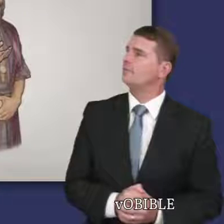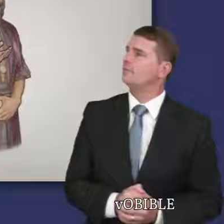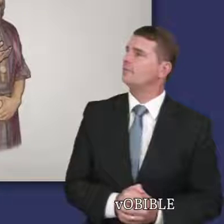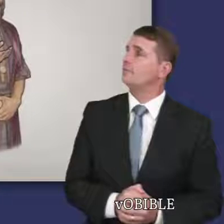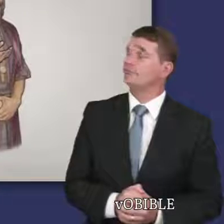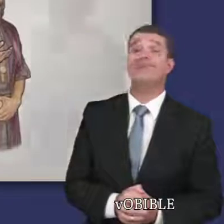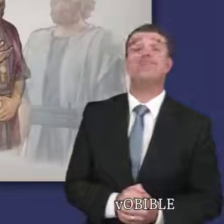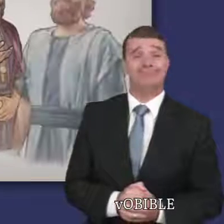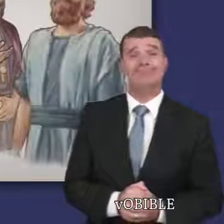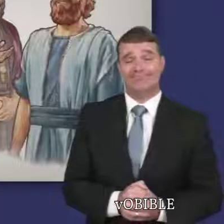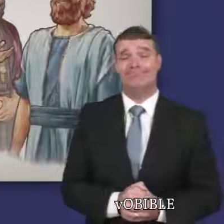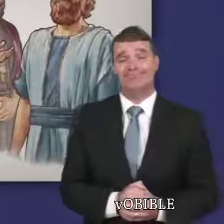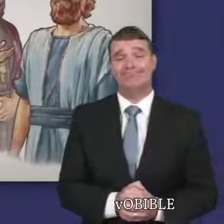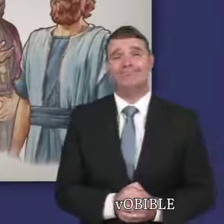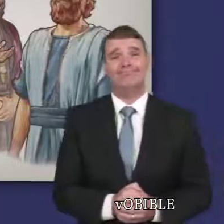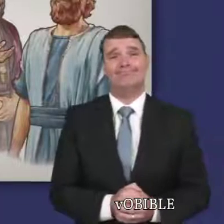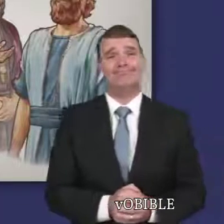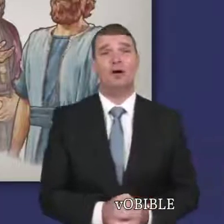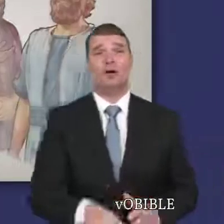King Saul, and David.